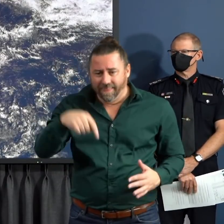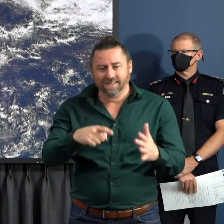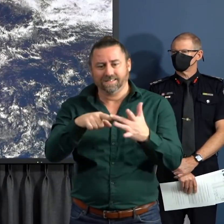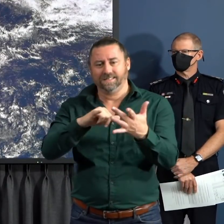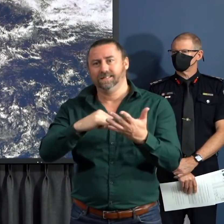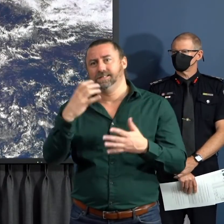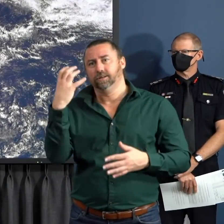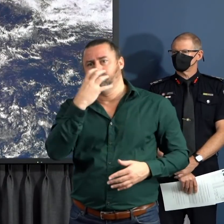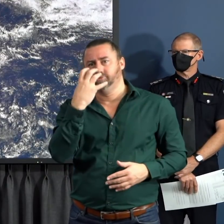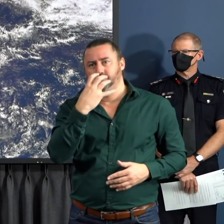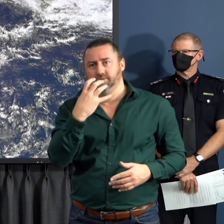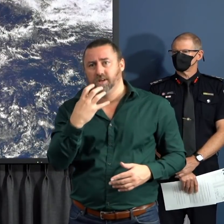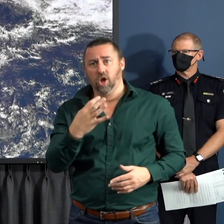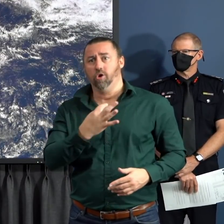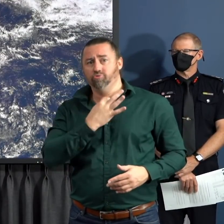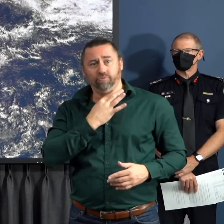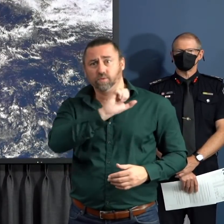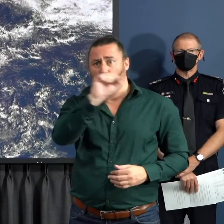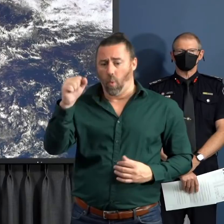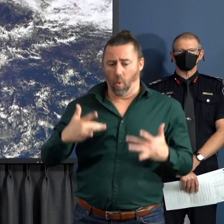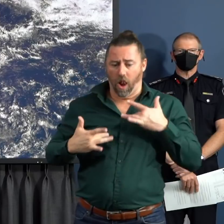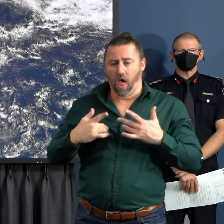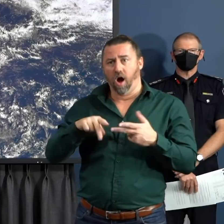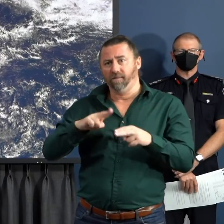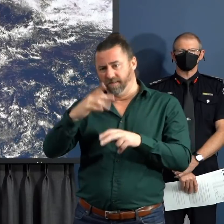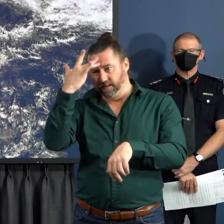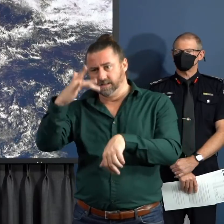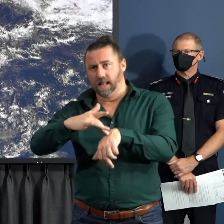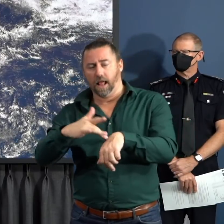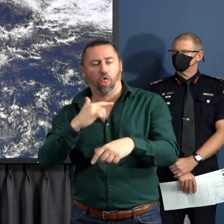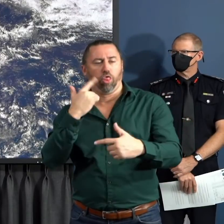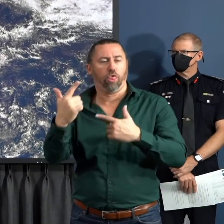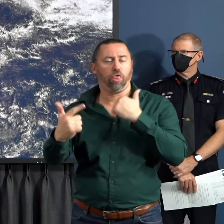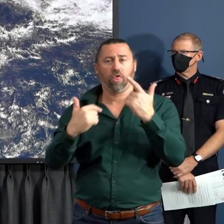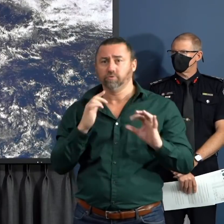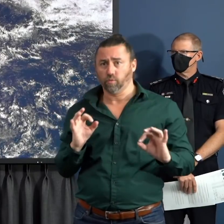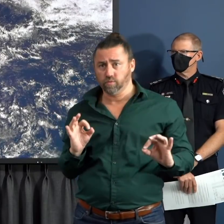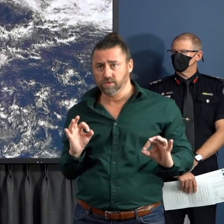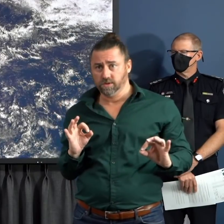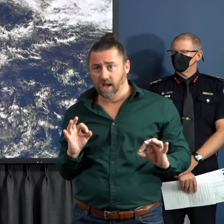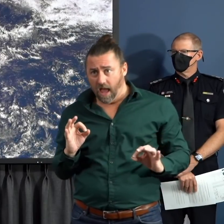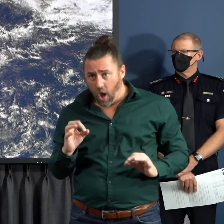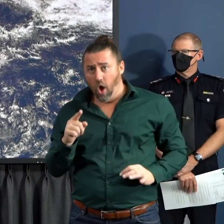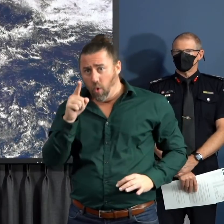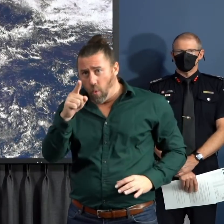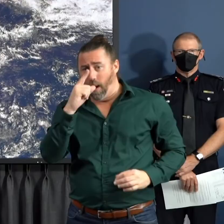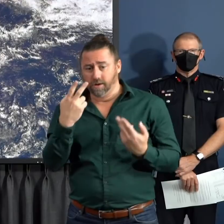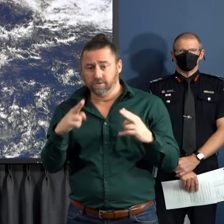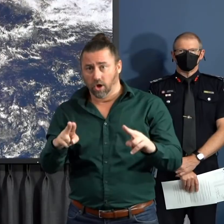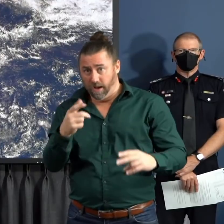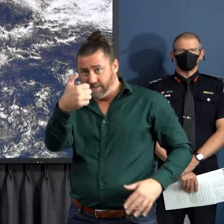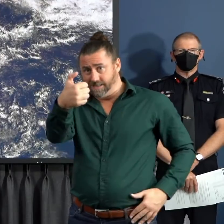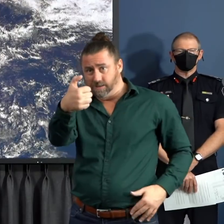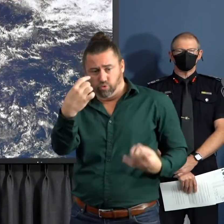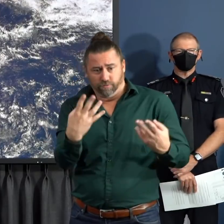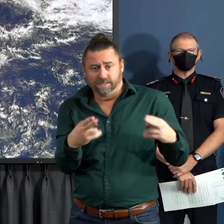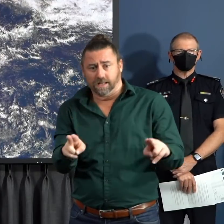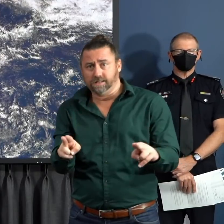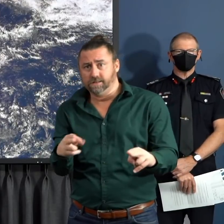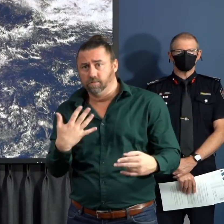and life-threatening situation. Life-threatening, the evidence is there. 6 people have already